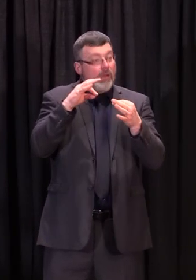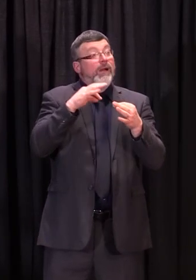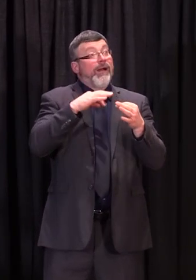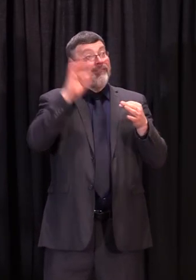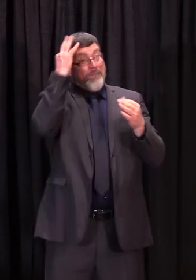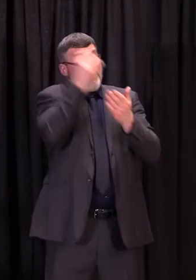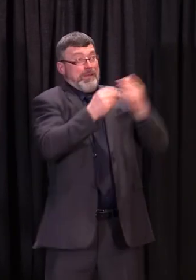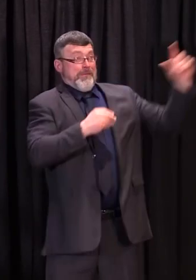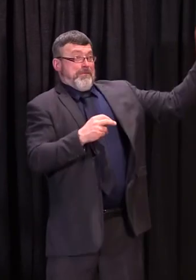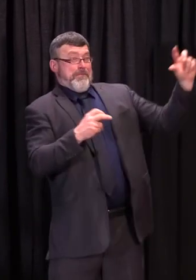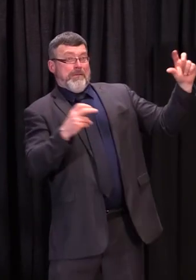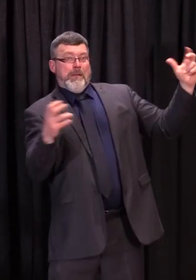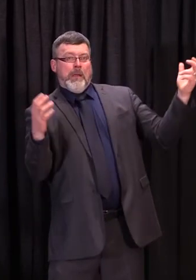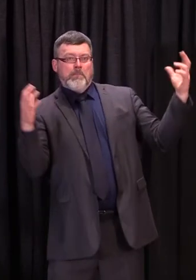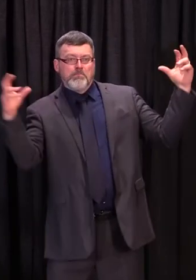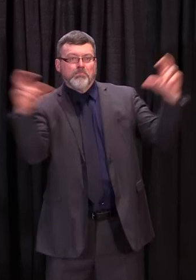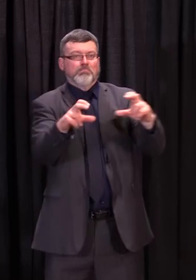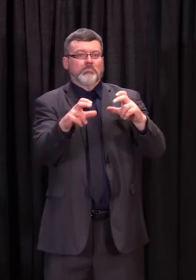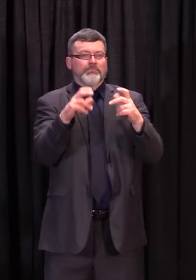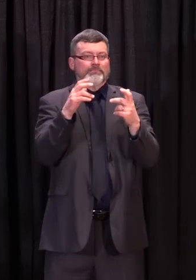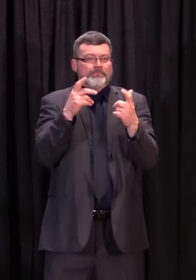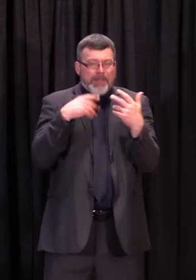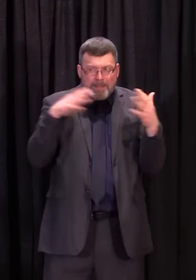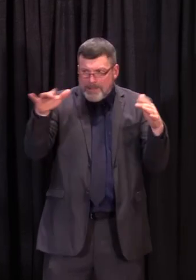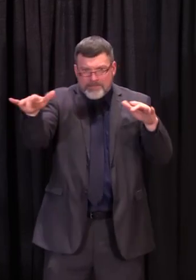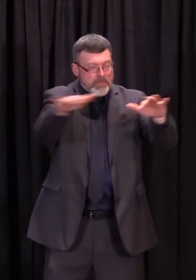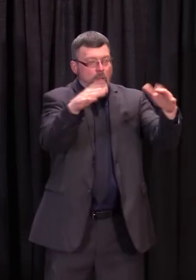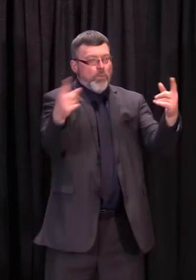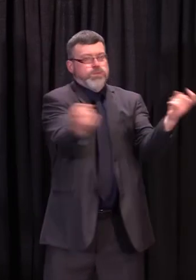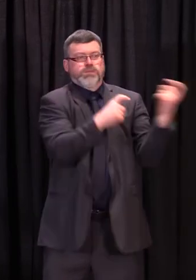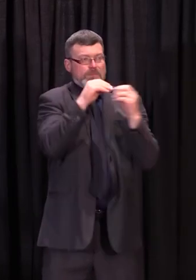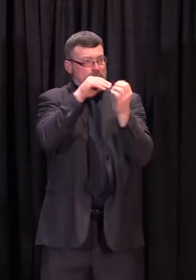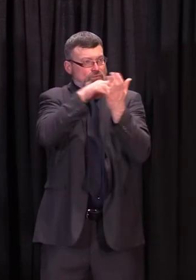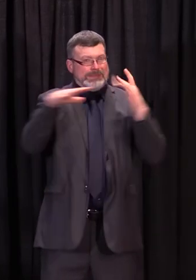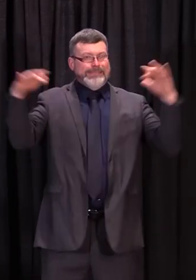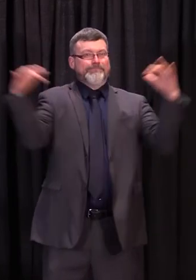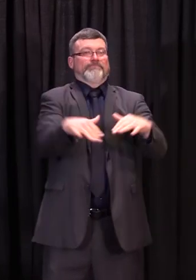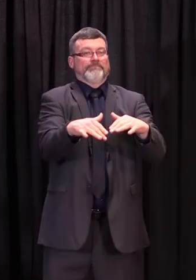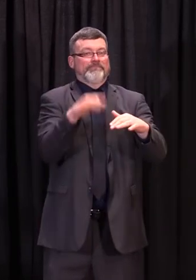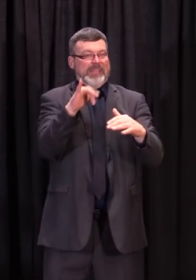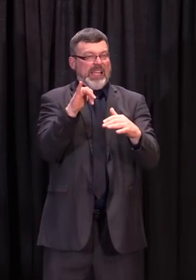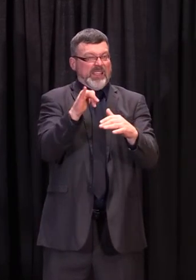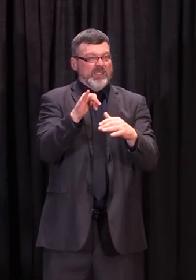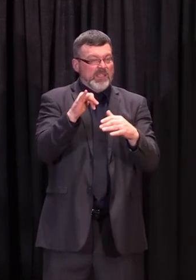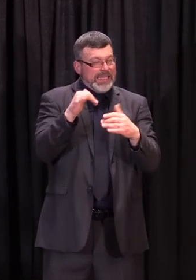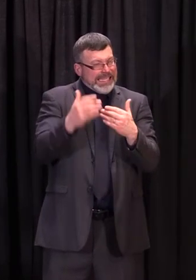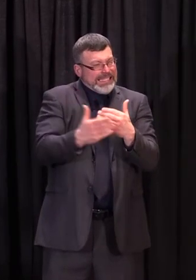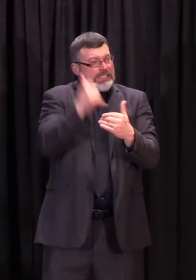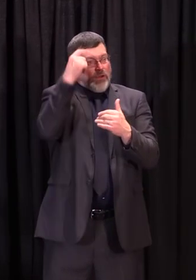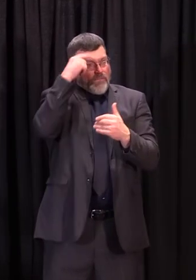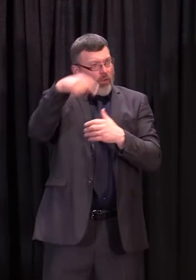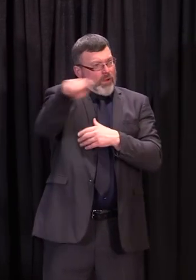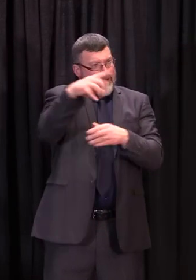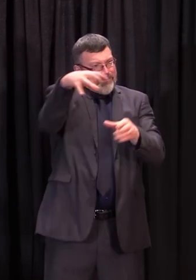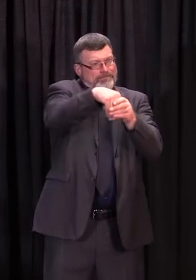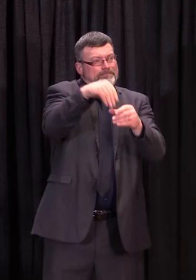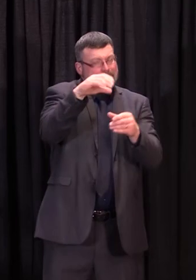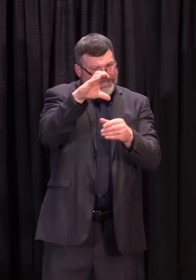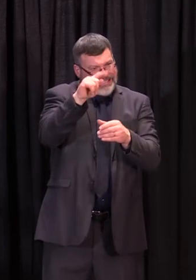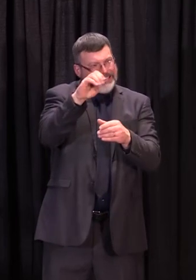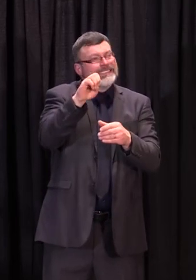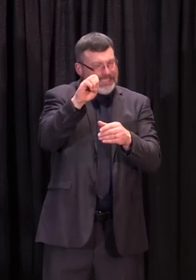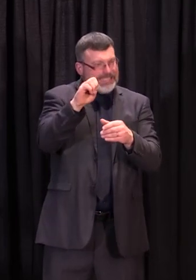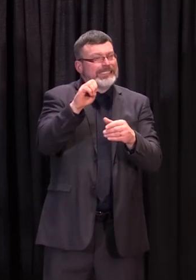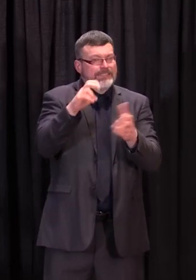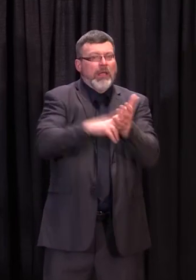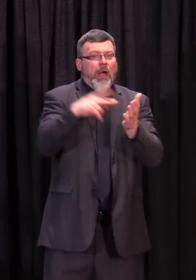students to choose this path, and let's use remote learning tools to make it easier for CTE students to participate